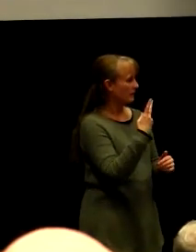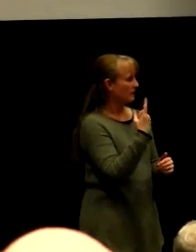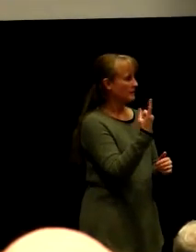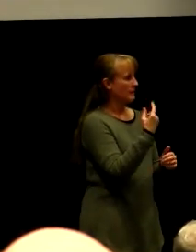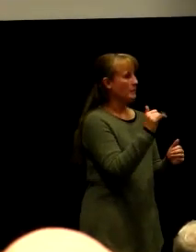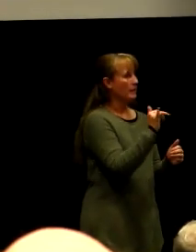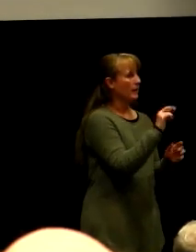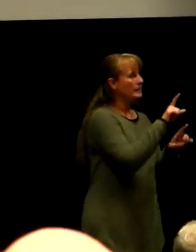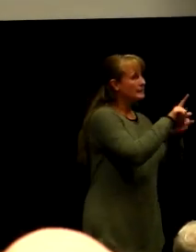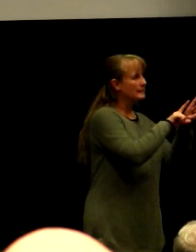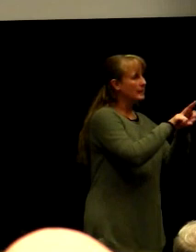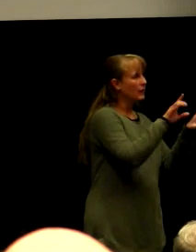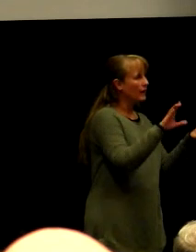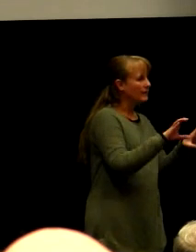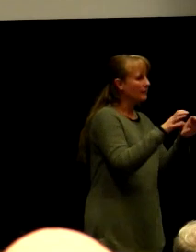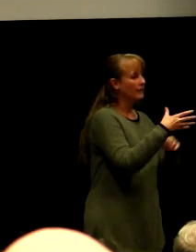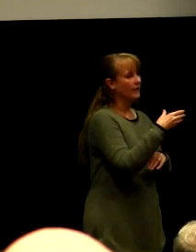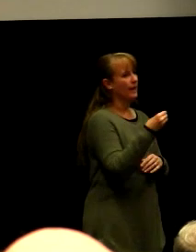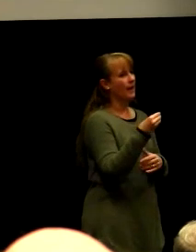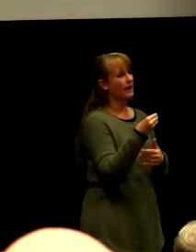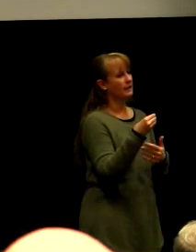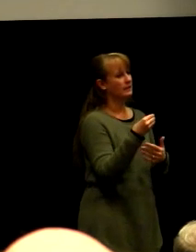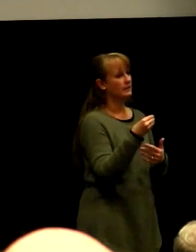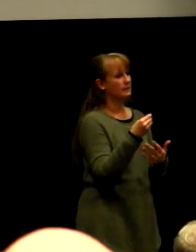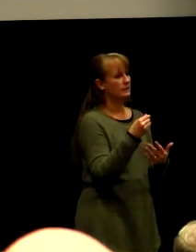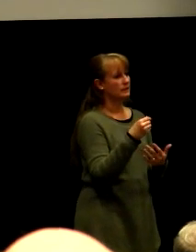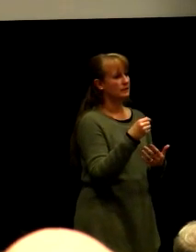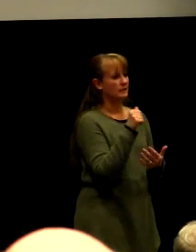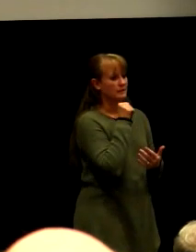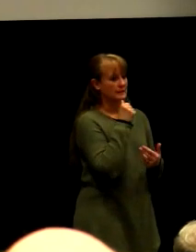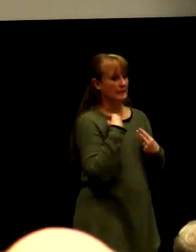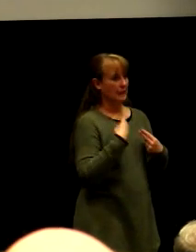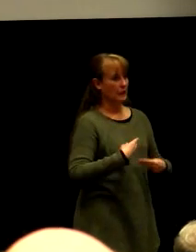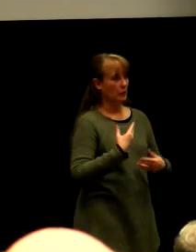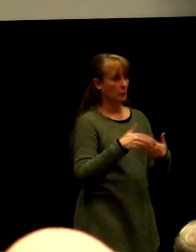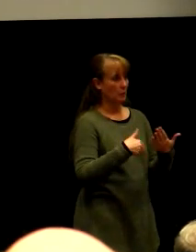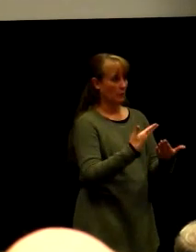between stellar activity and inhuman birth.